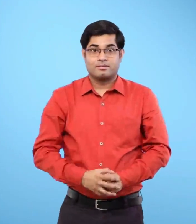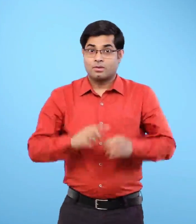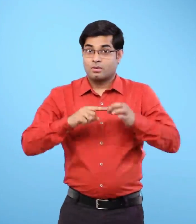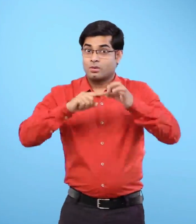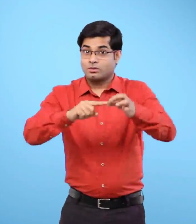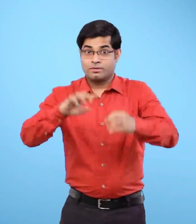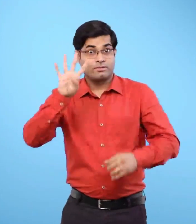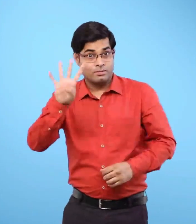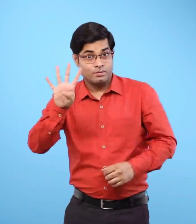Question 4.